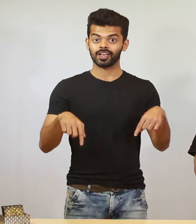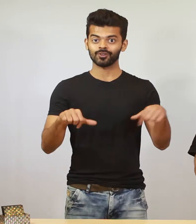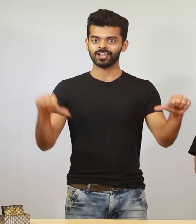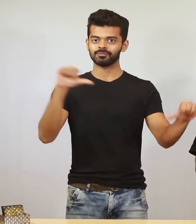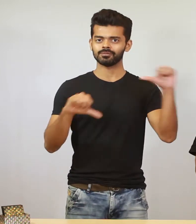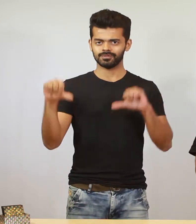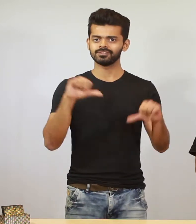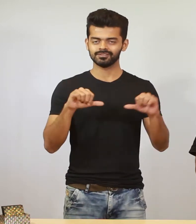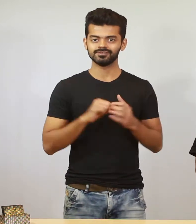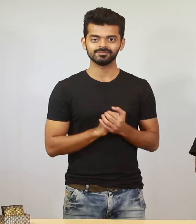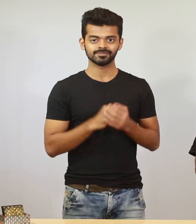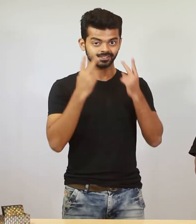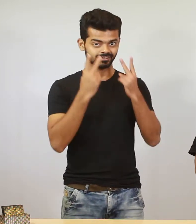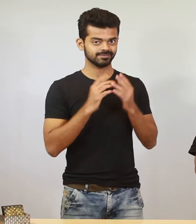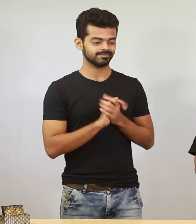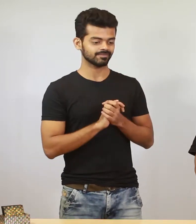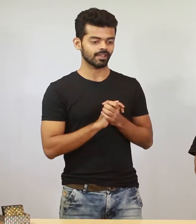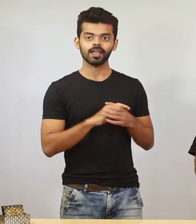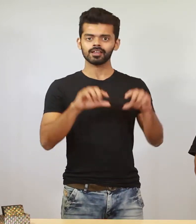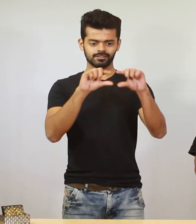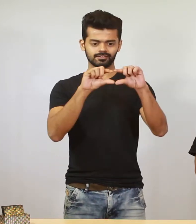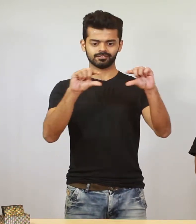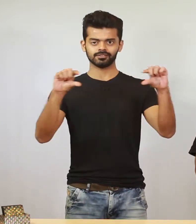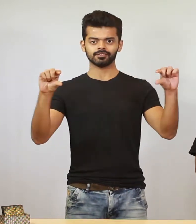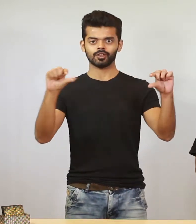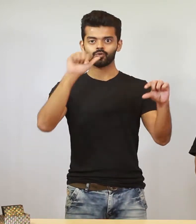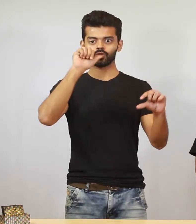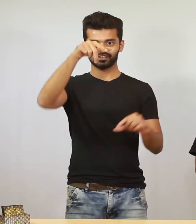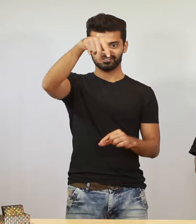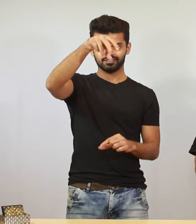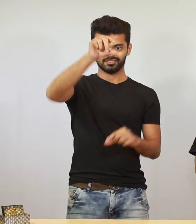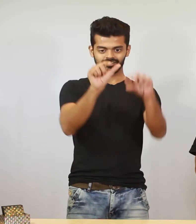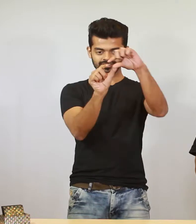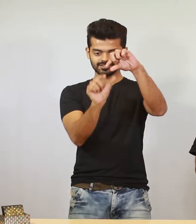Hello, for this experiment we will need a pipe